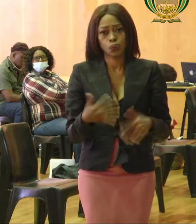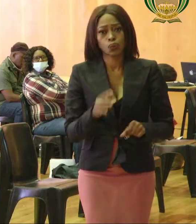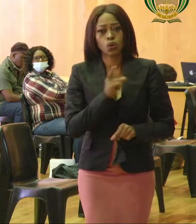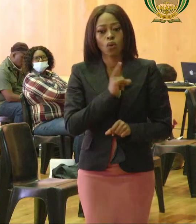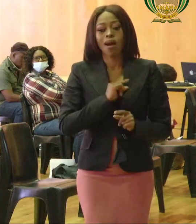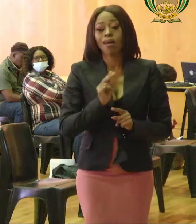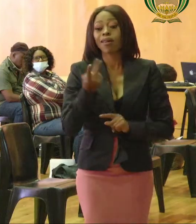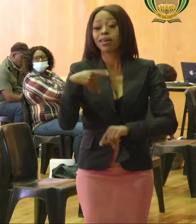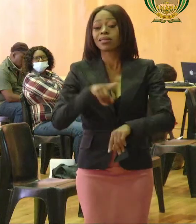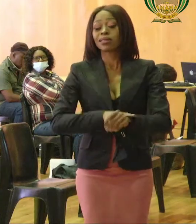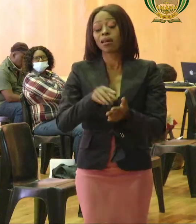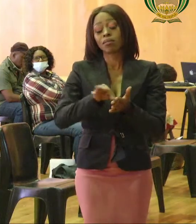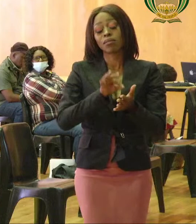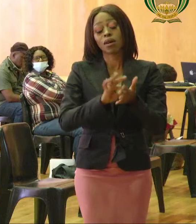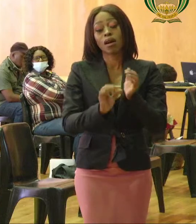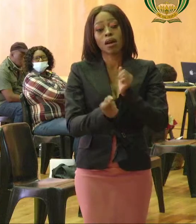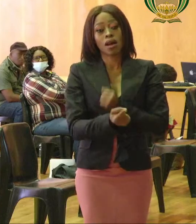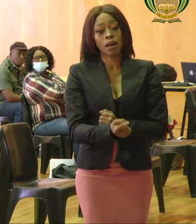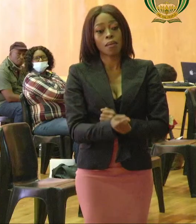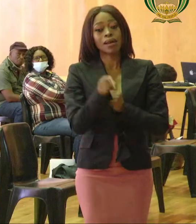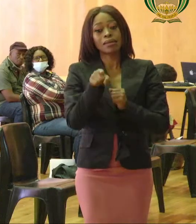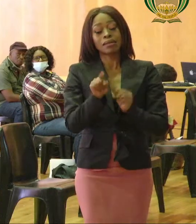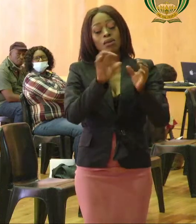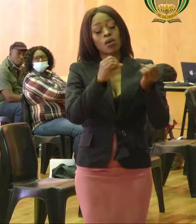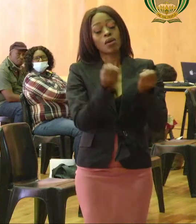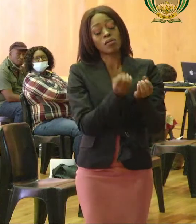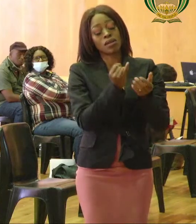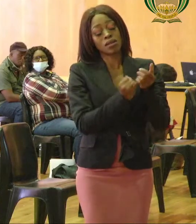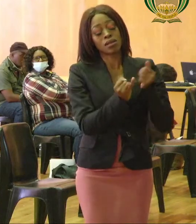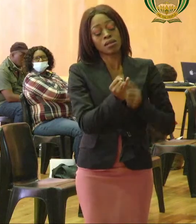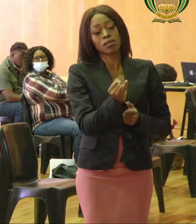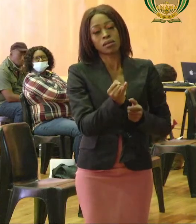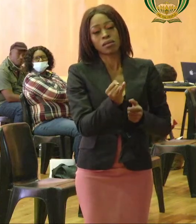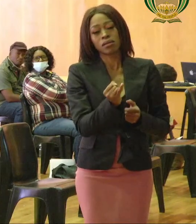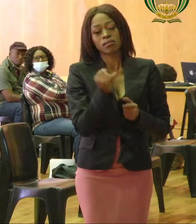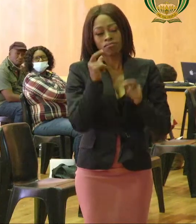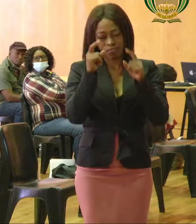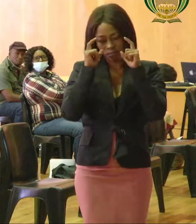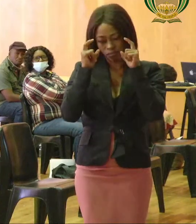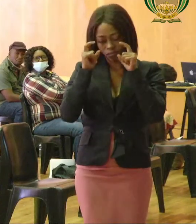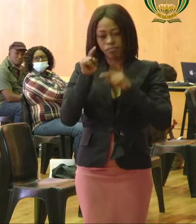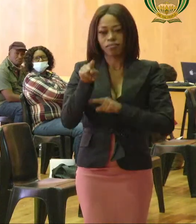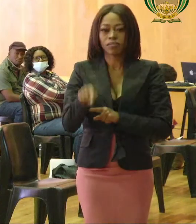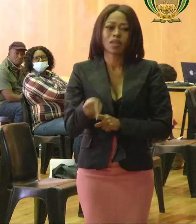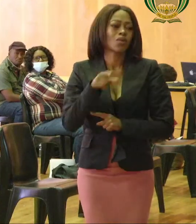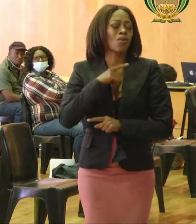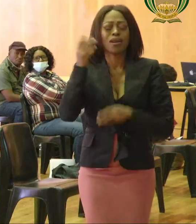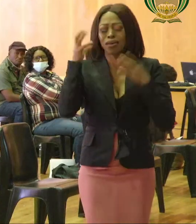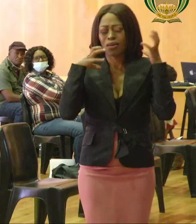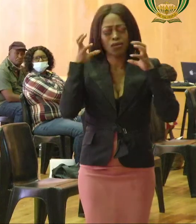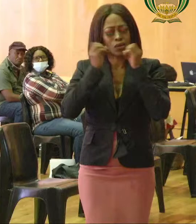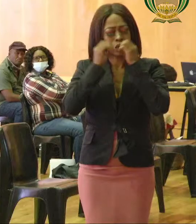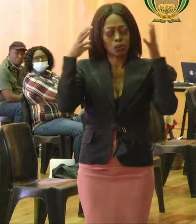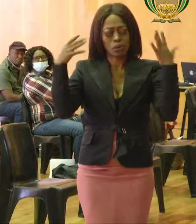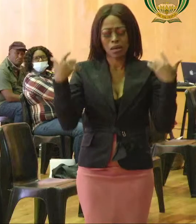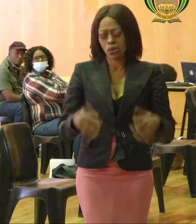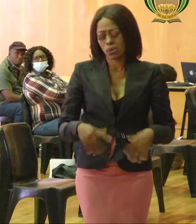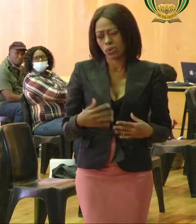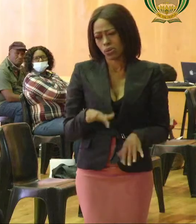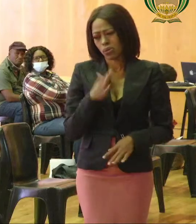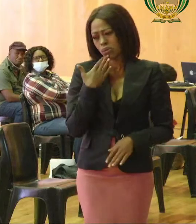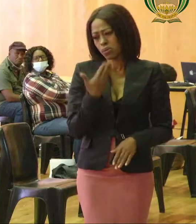luzayo ube umcimbi we-independent uselwe iliso kuba uyaconfusa kakhulu enkosi.